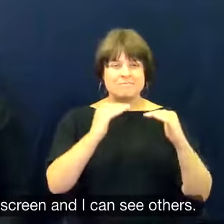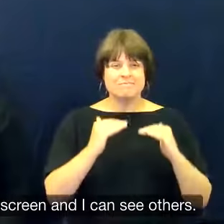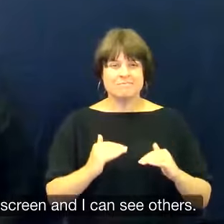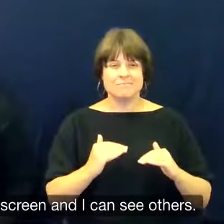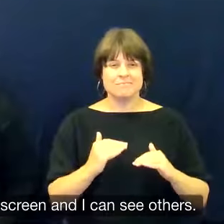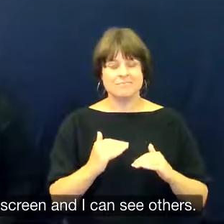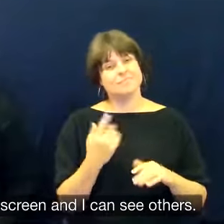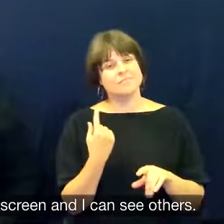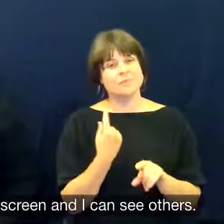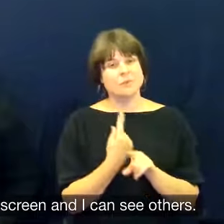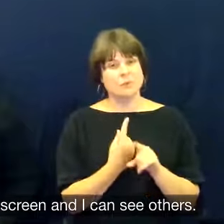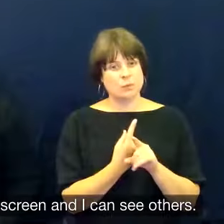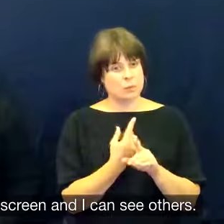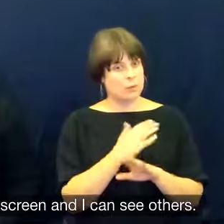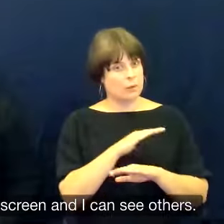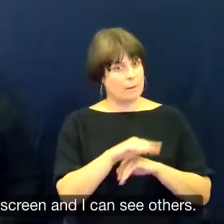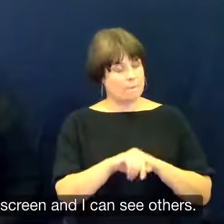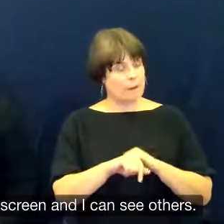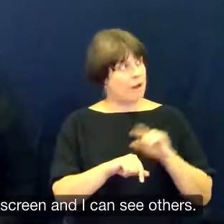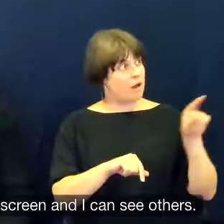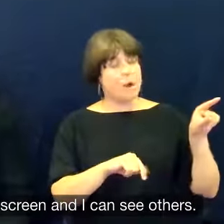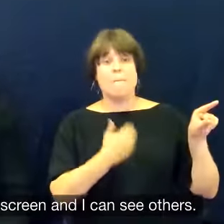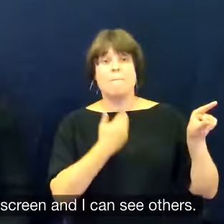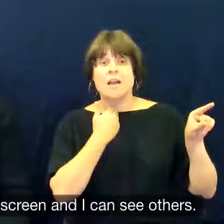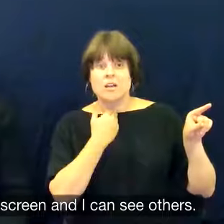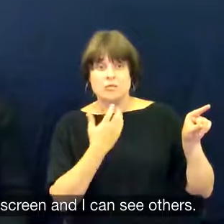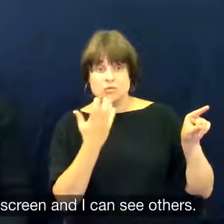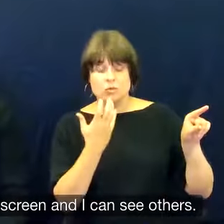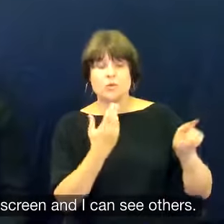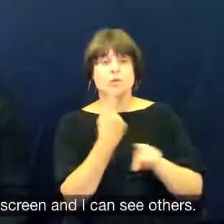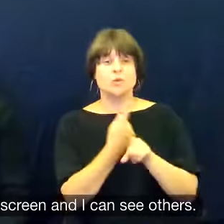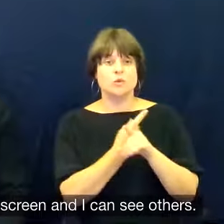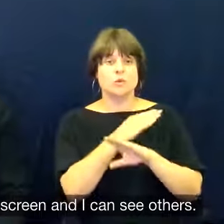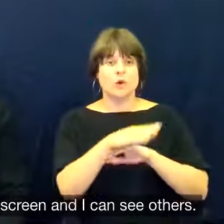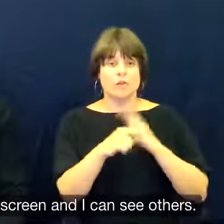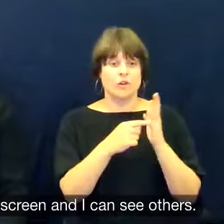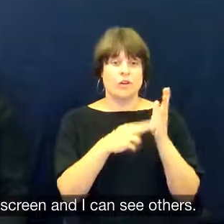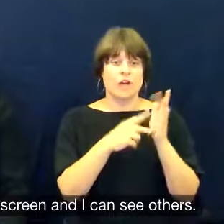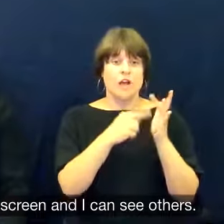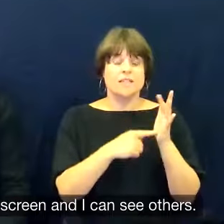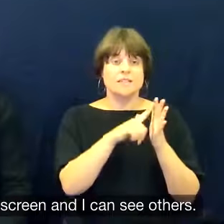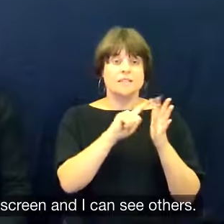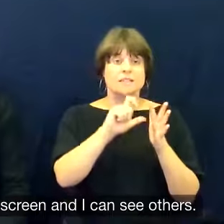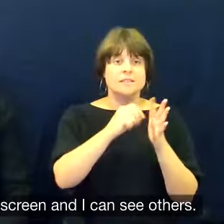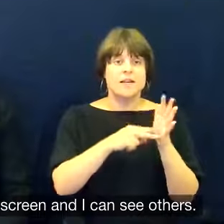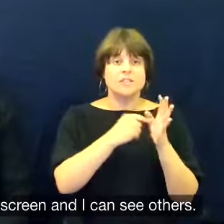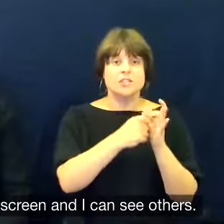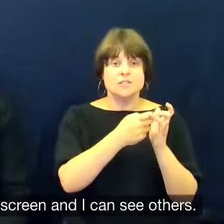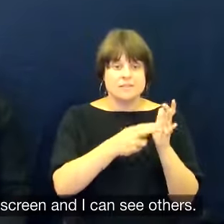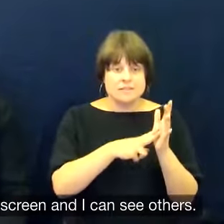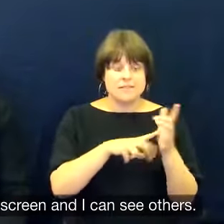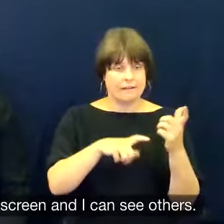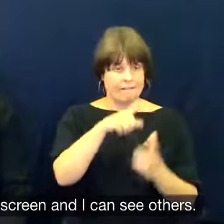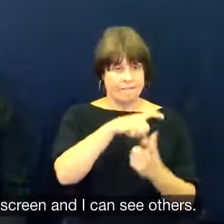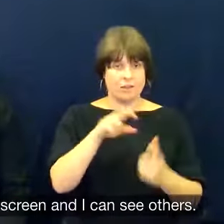part, and Meredith Prame will talk about the United Nations Convention for People with